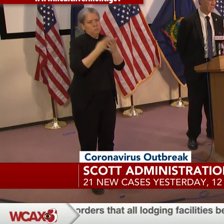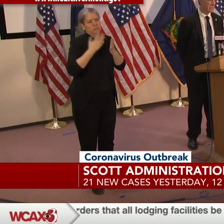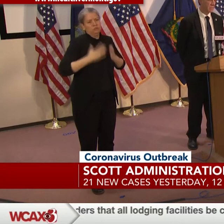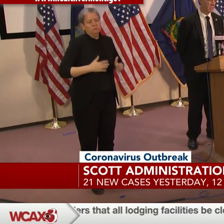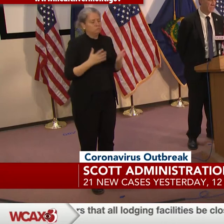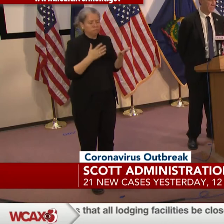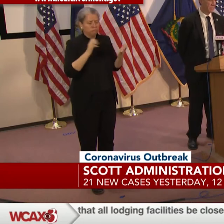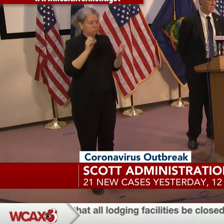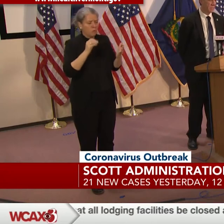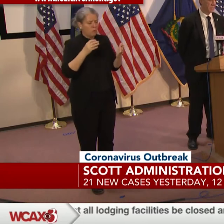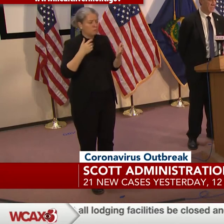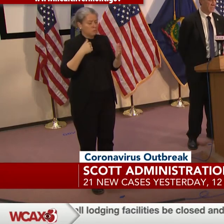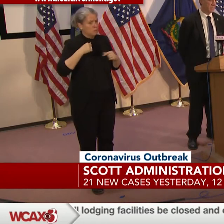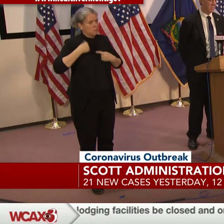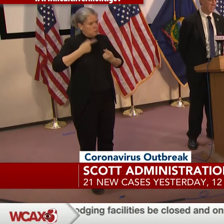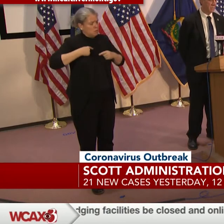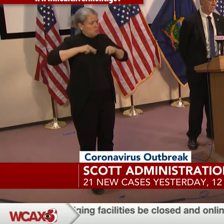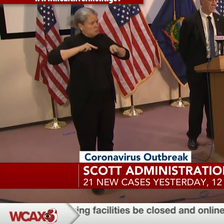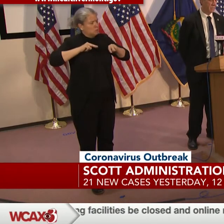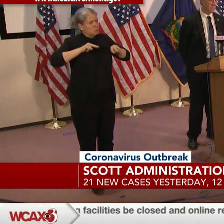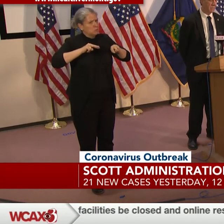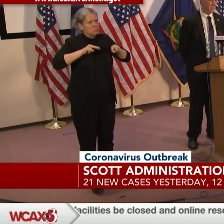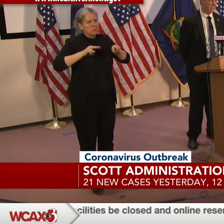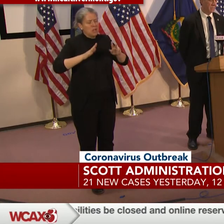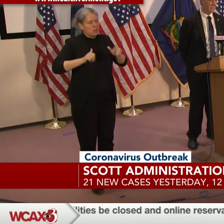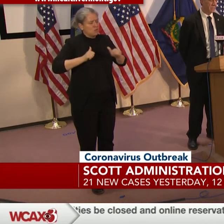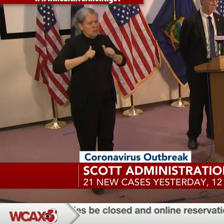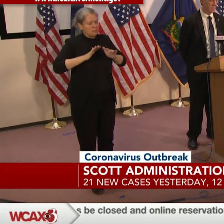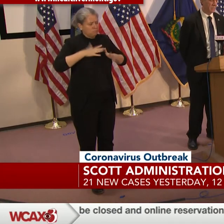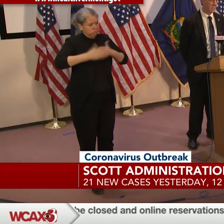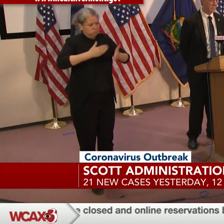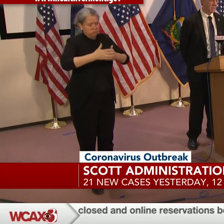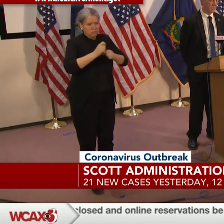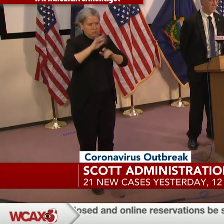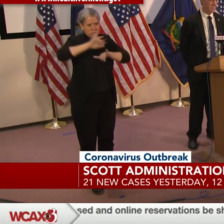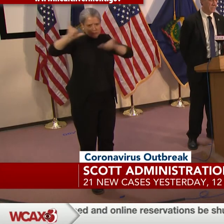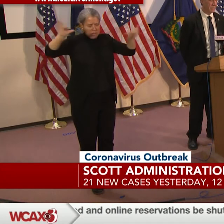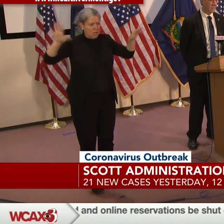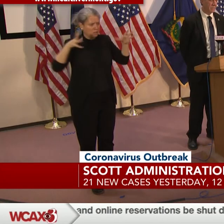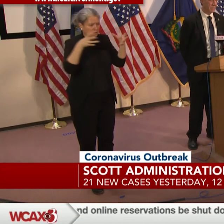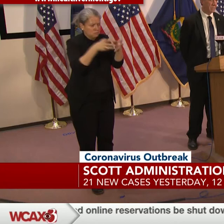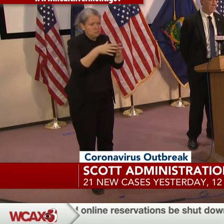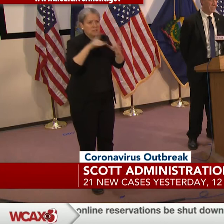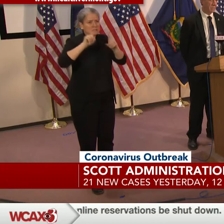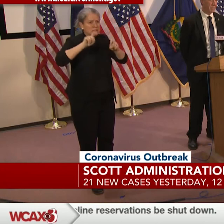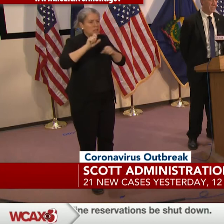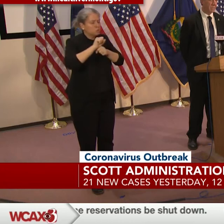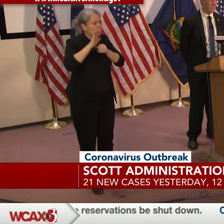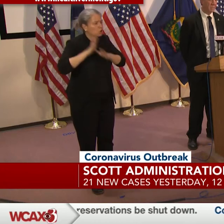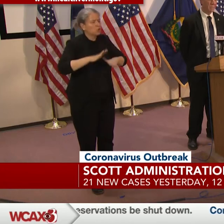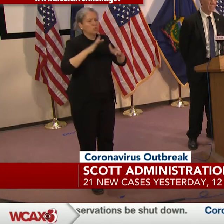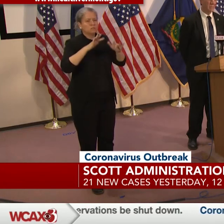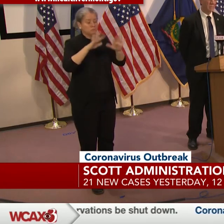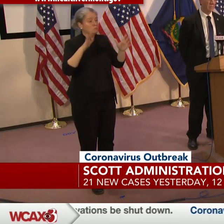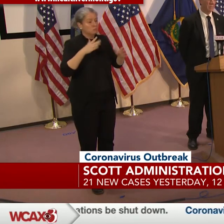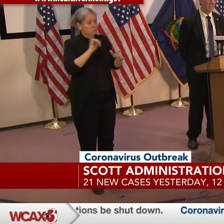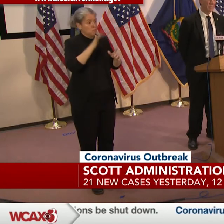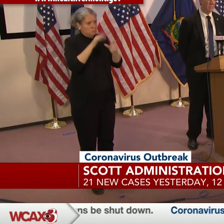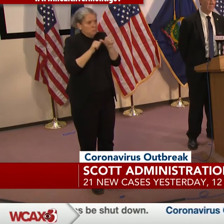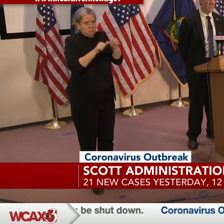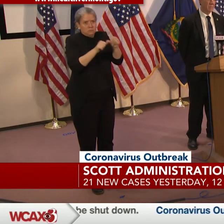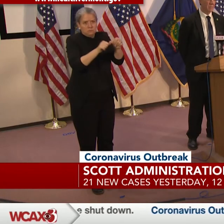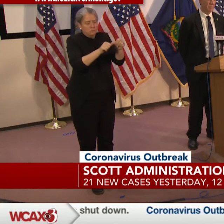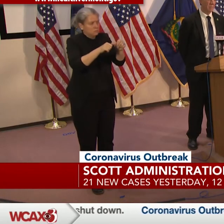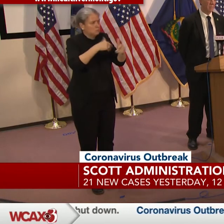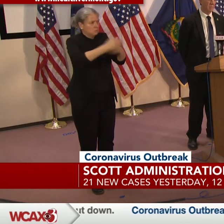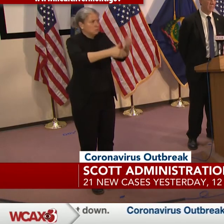So we've been very, very aggressive in our corrections facilities, and we'll continue to be aggressive